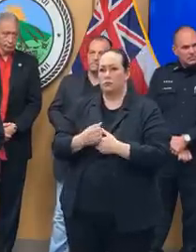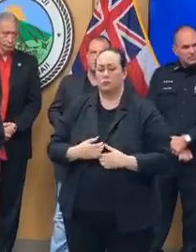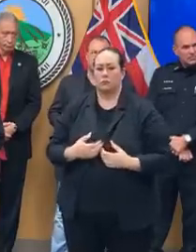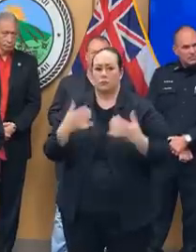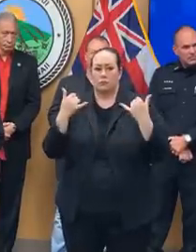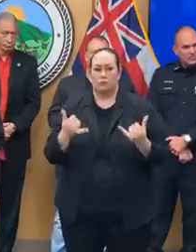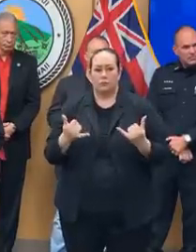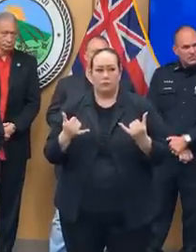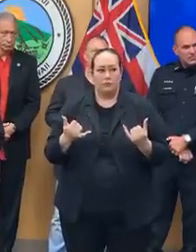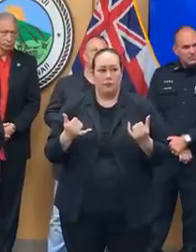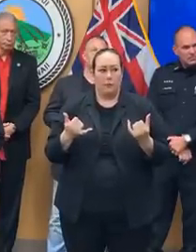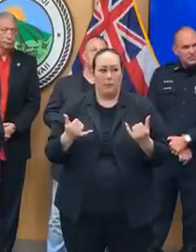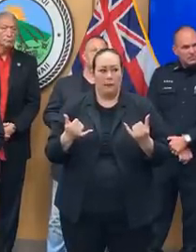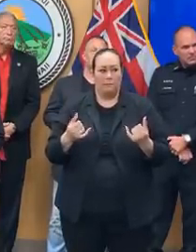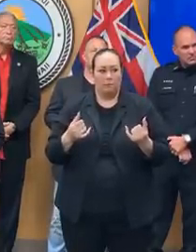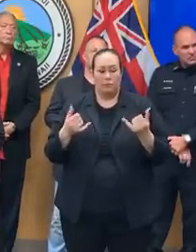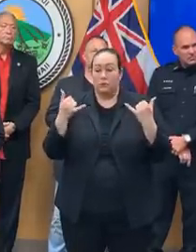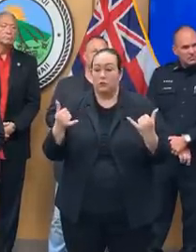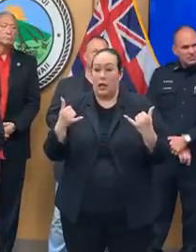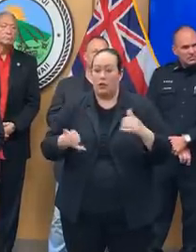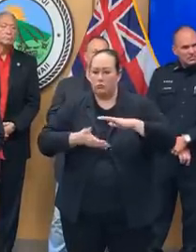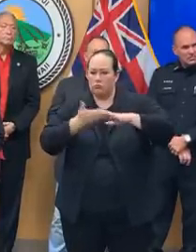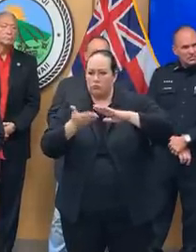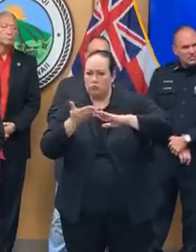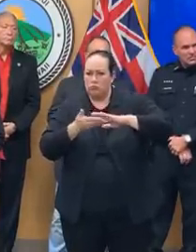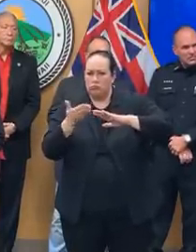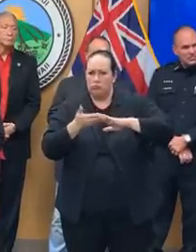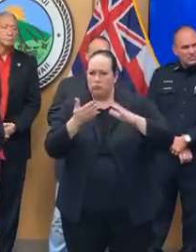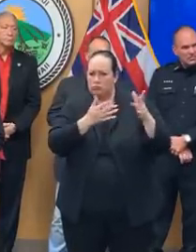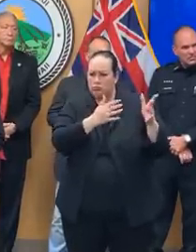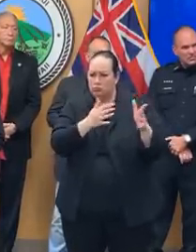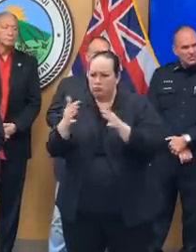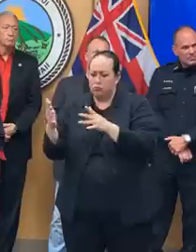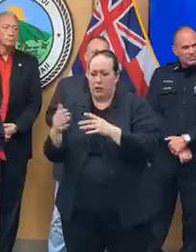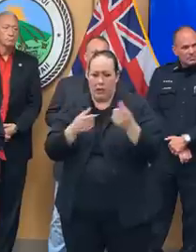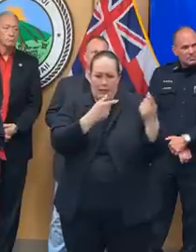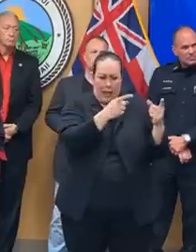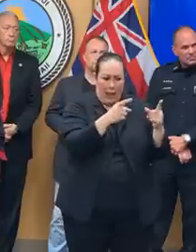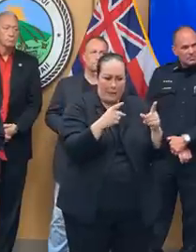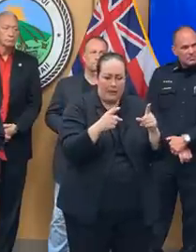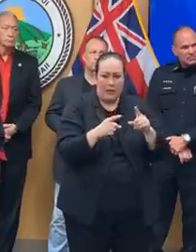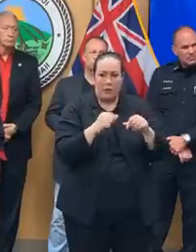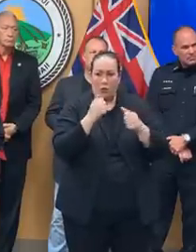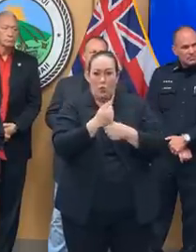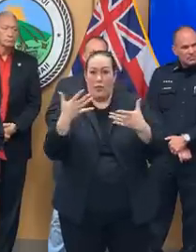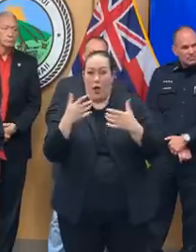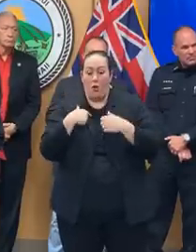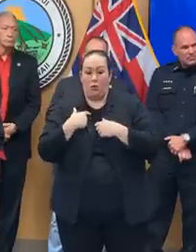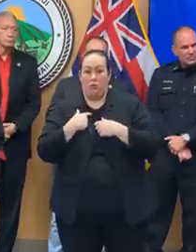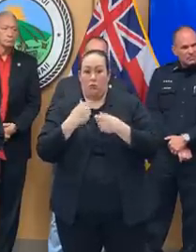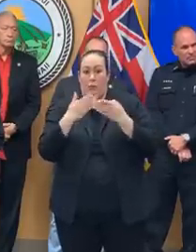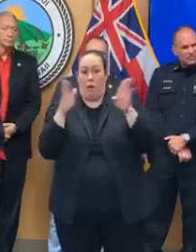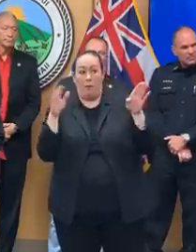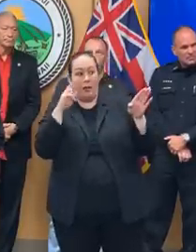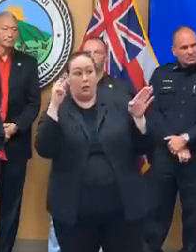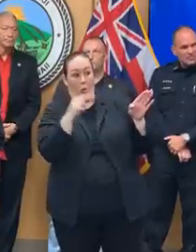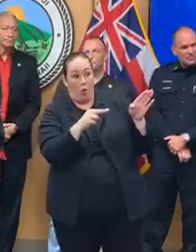operation is actually being conducted, you know, out of the public eye. That mistrust grows even